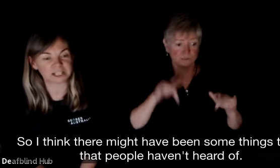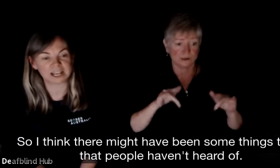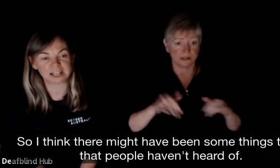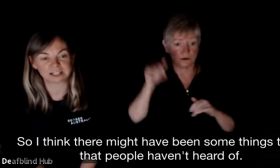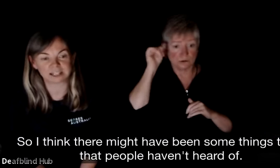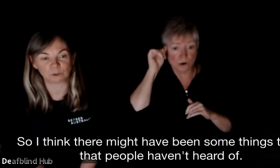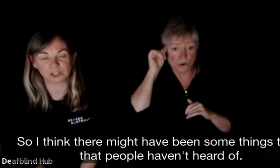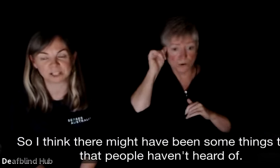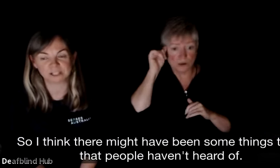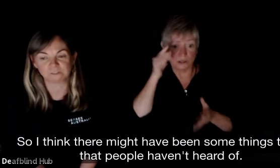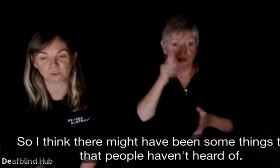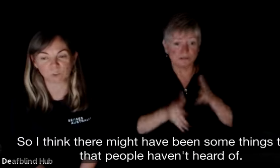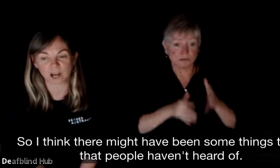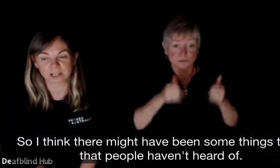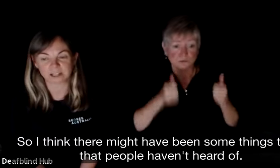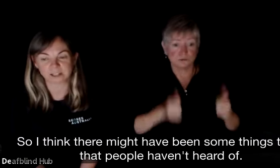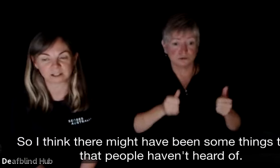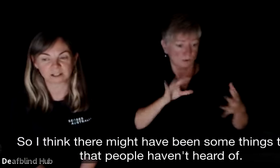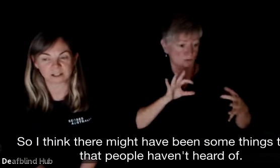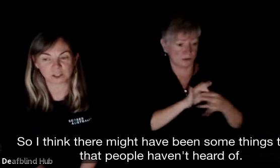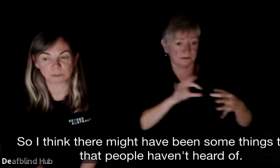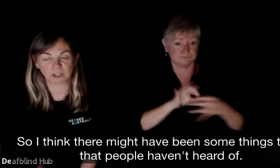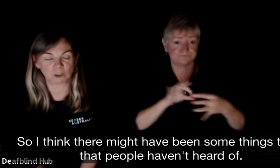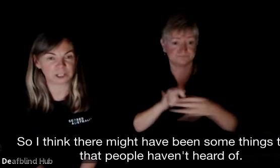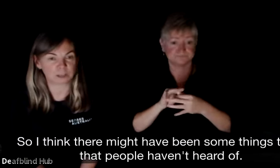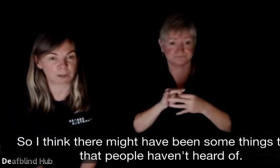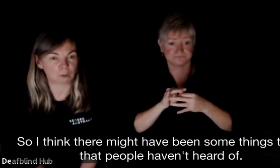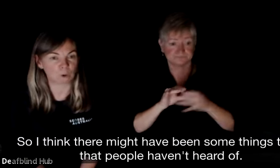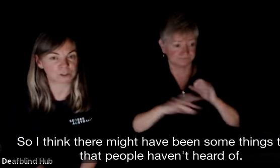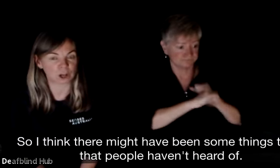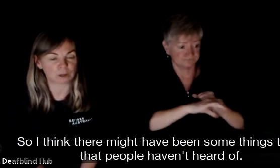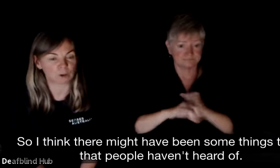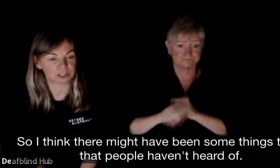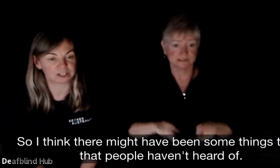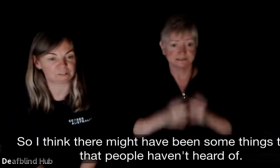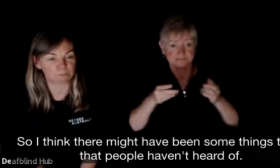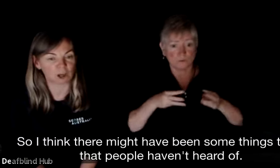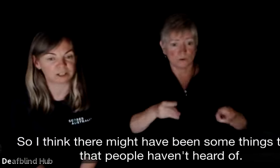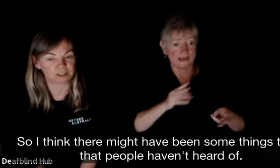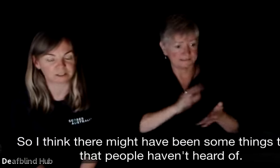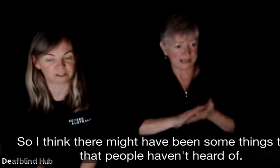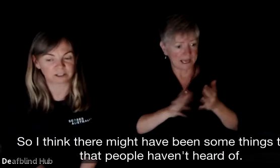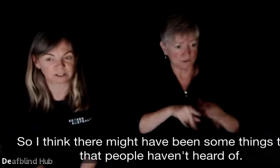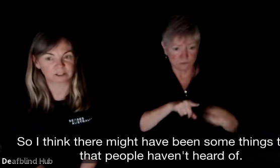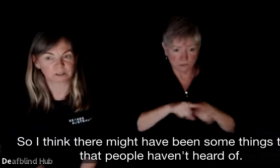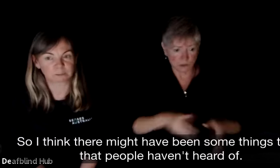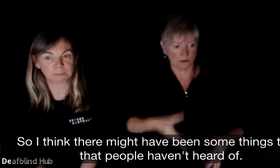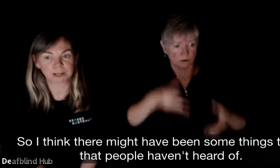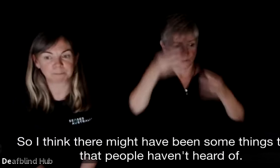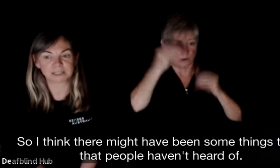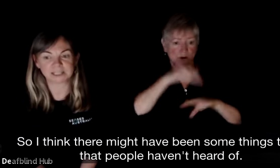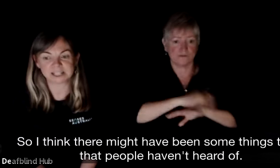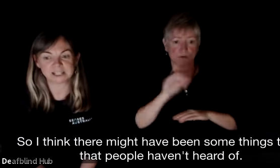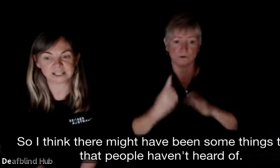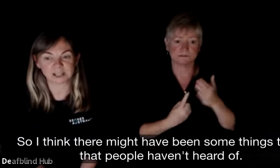to connect in all these different ways to be learning about what's going on in deafblindness.